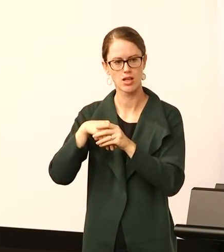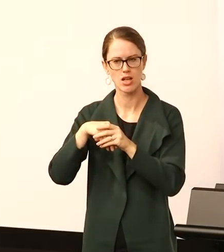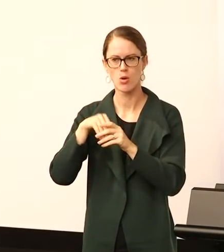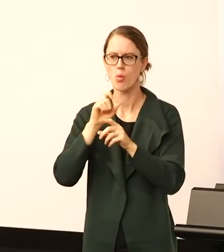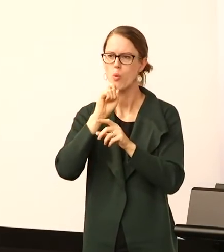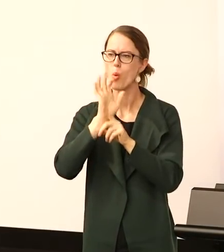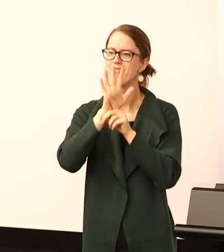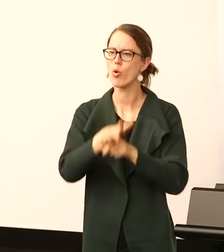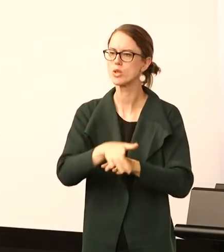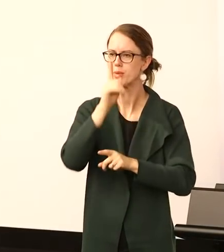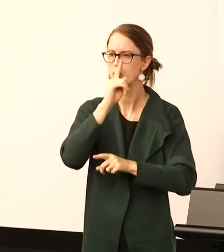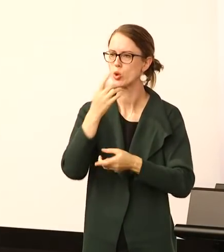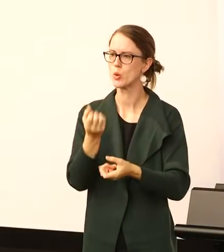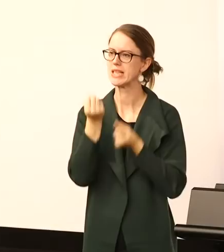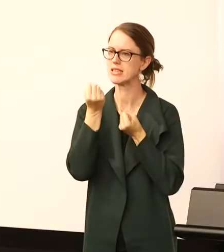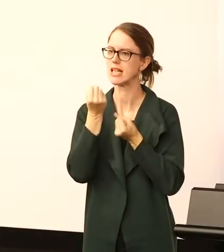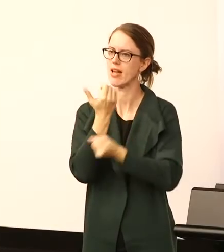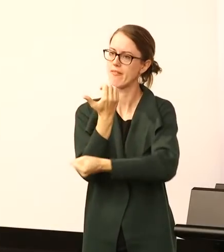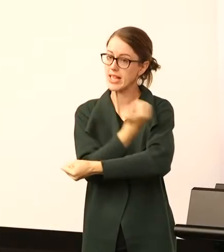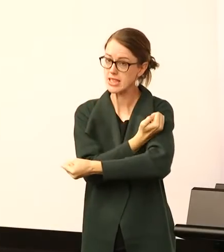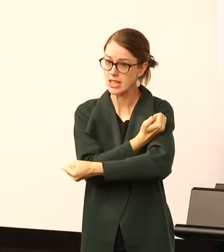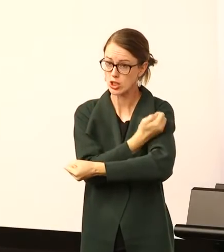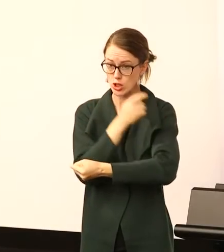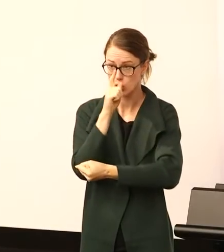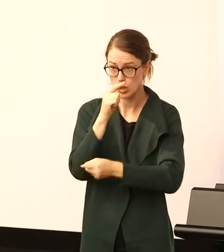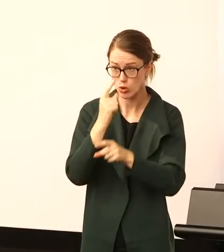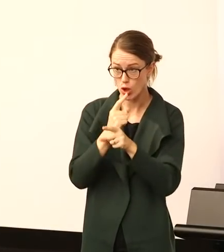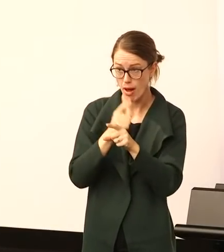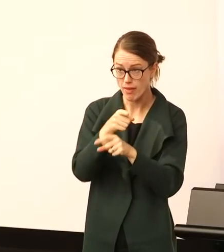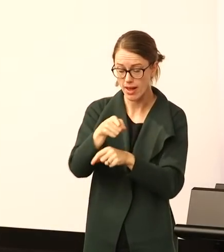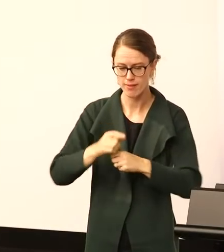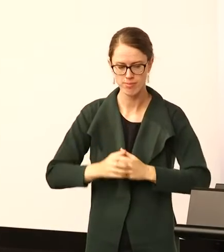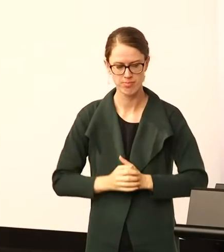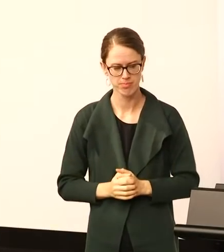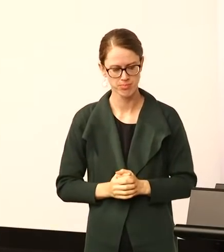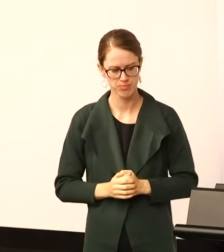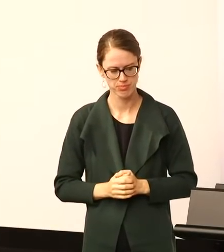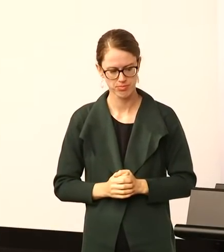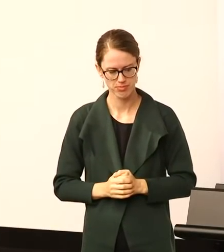forced vaccinations for COVID-19. Can you address this?